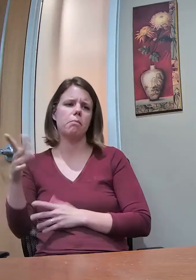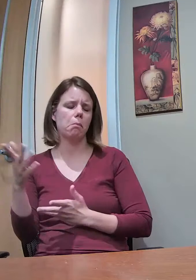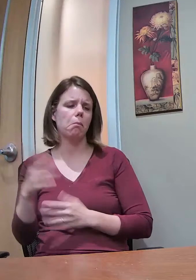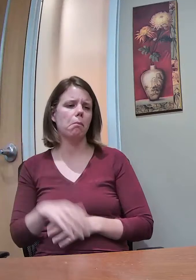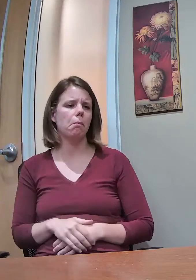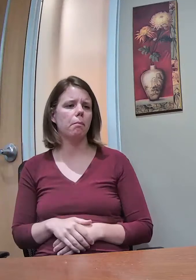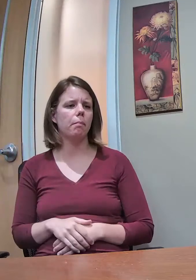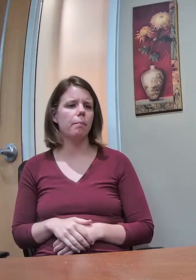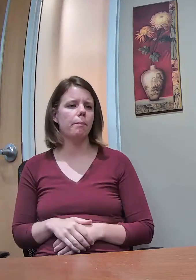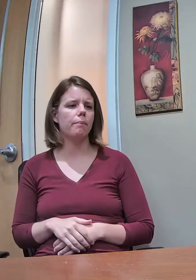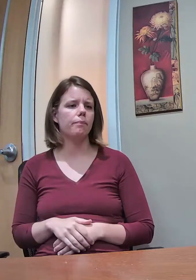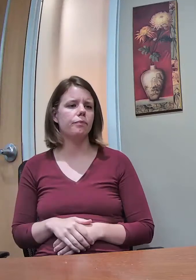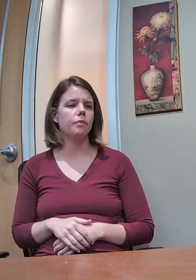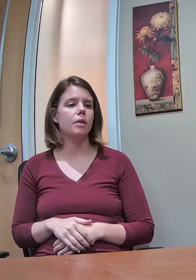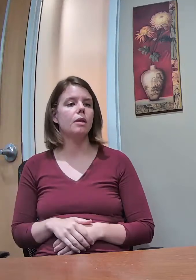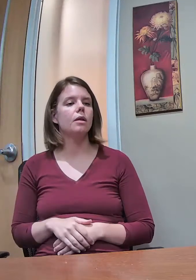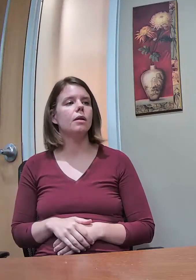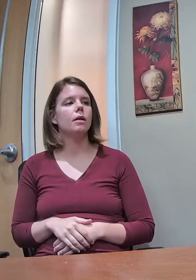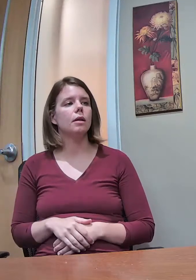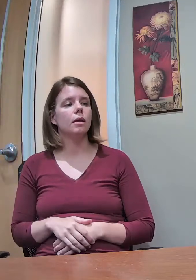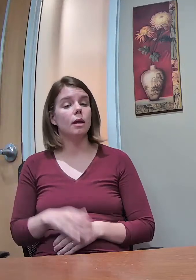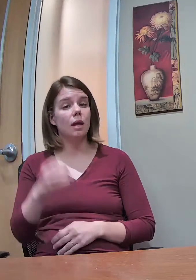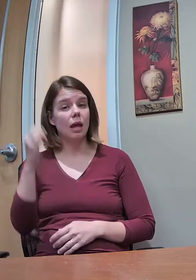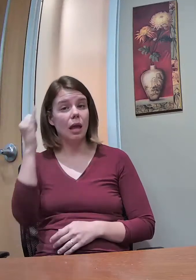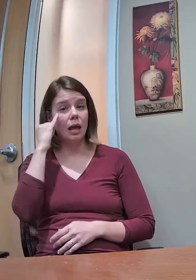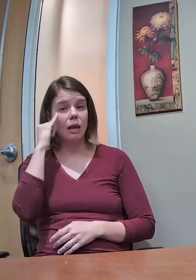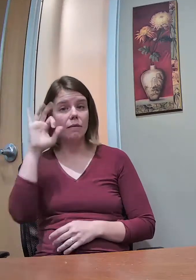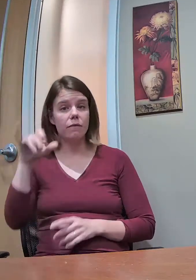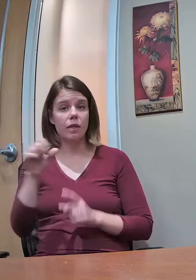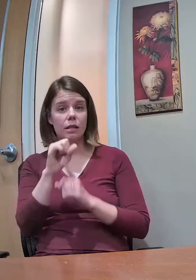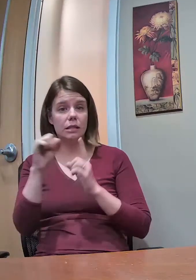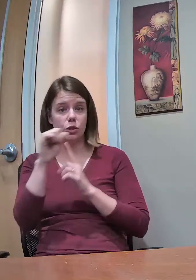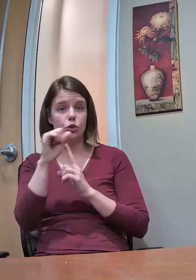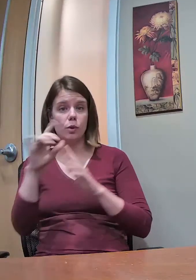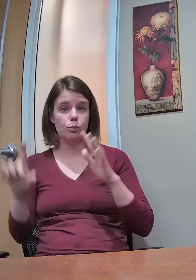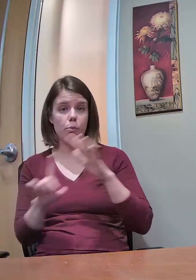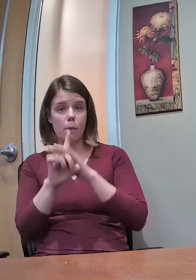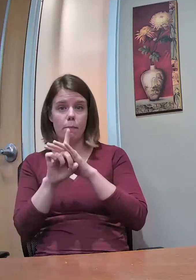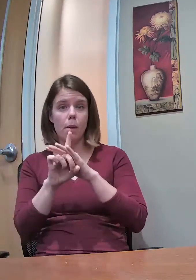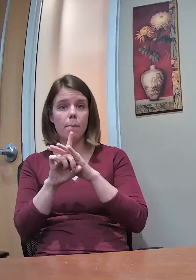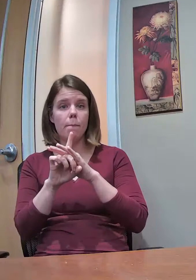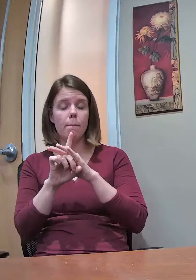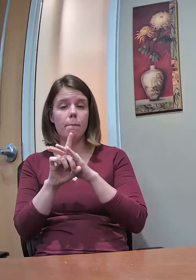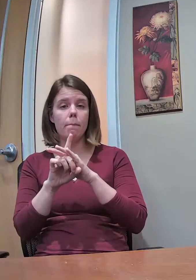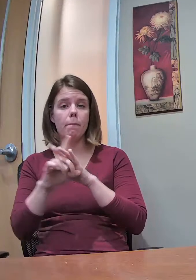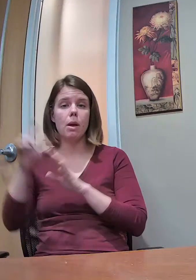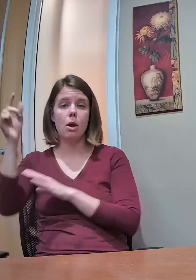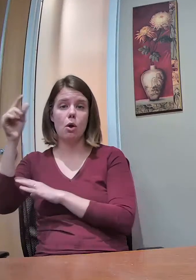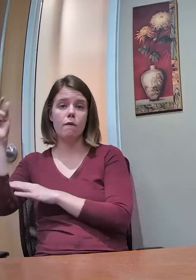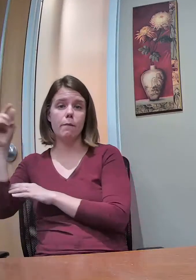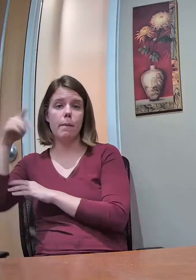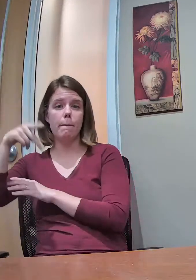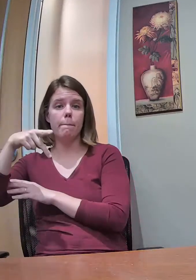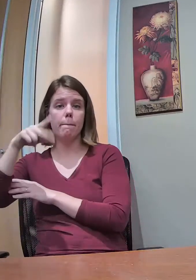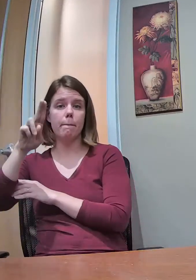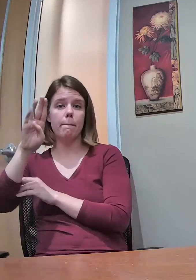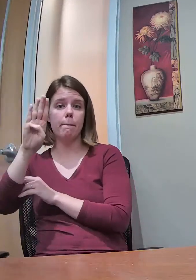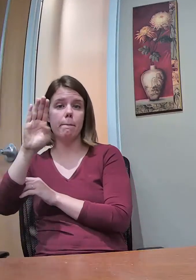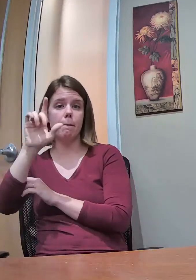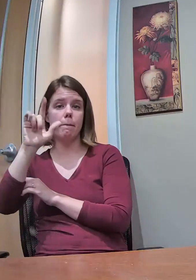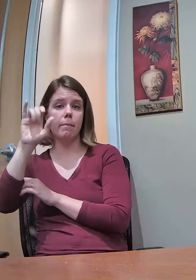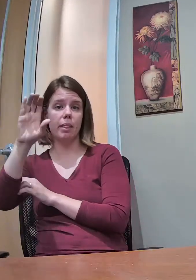precautions. And if we have those kind of situations, we would be in touch with the public health to get their